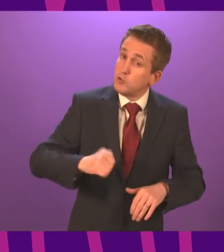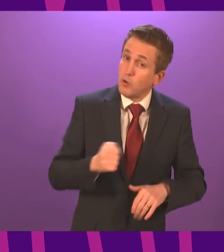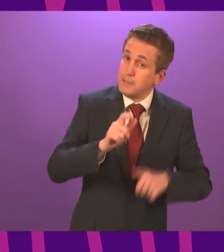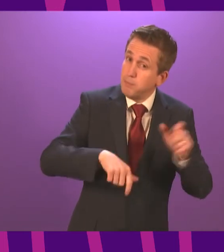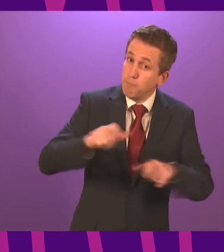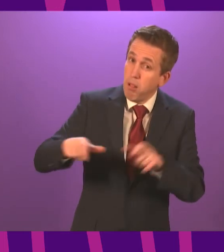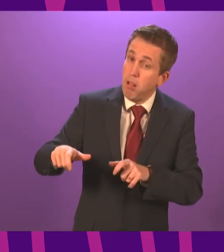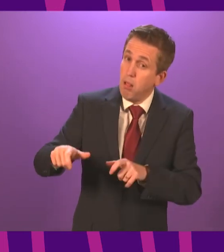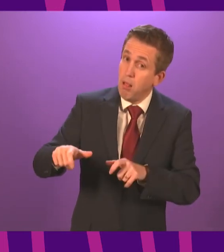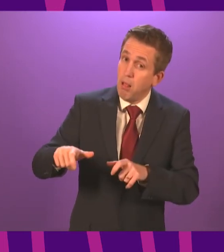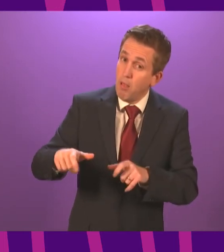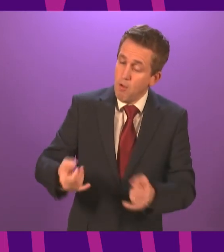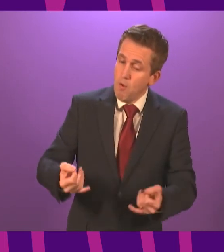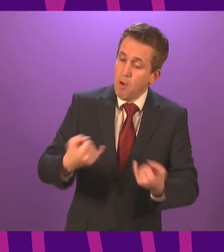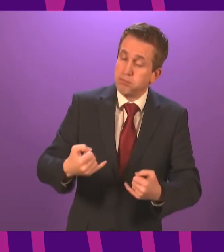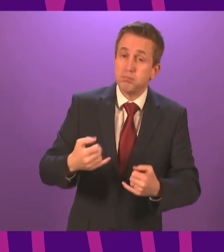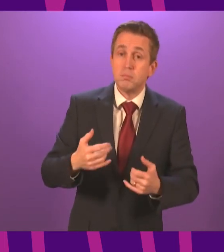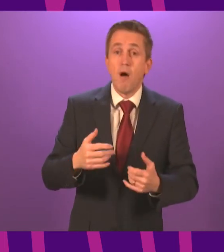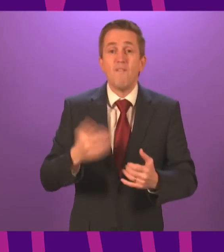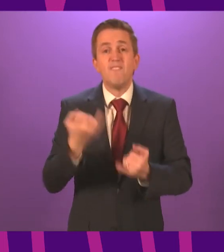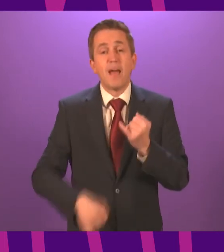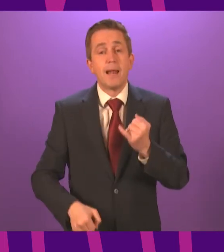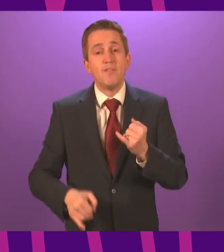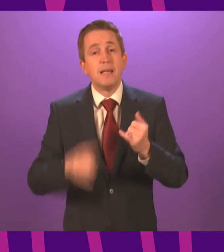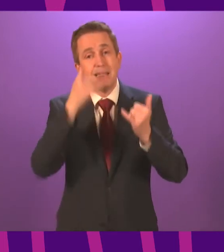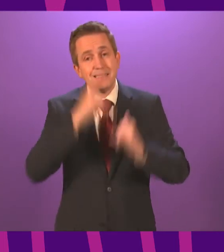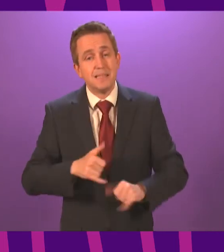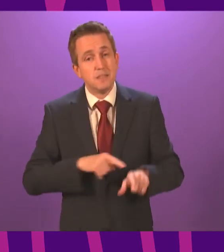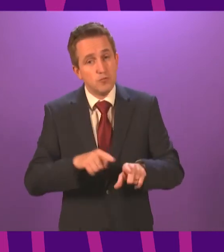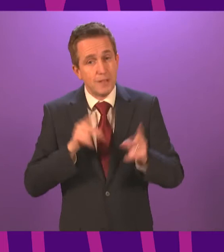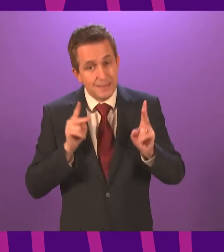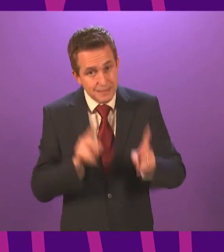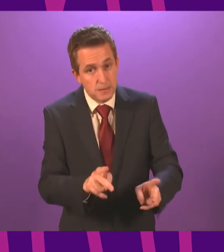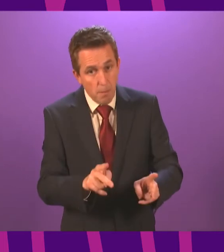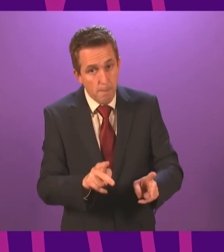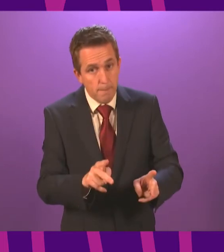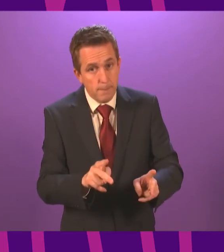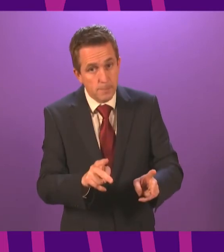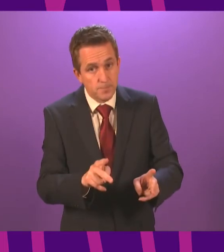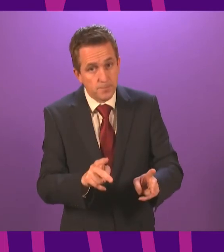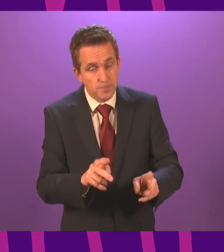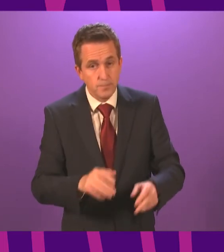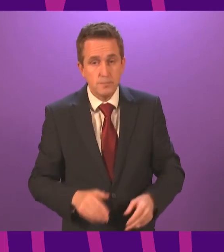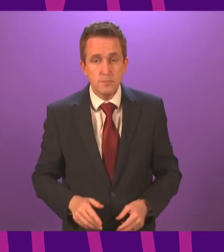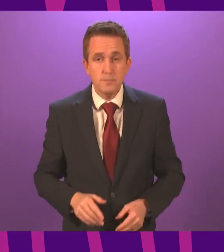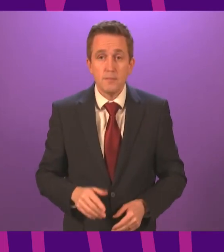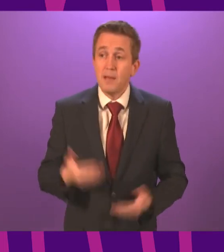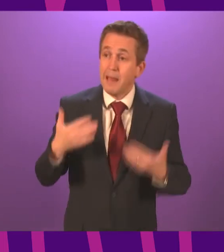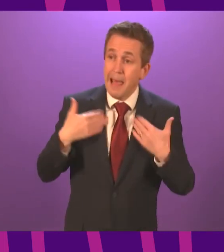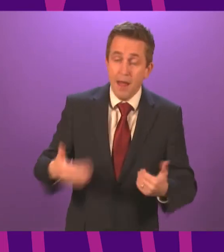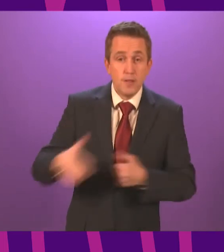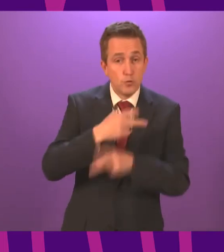the inadequacy of the test and trace system. And it's not the health and care staff who